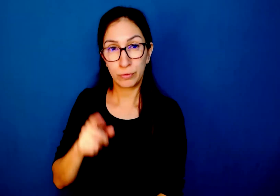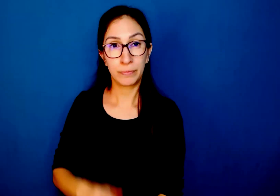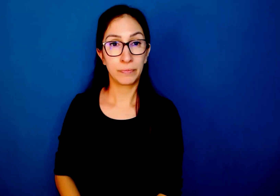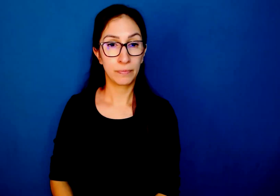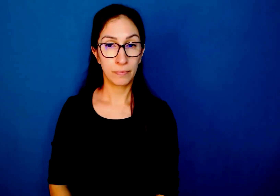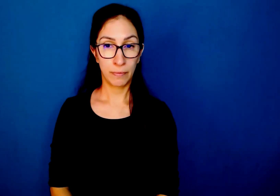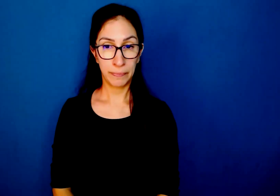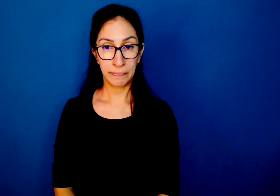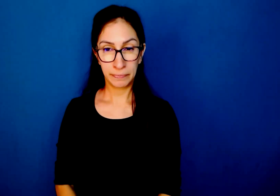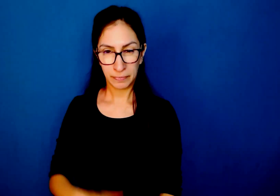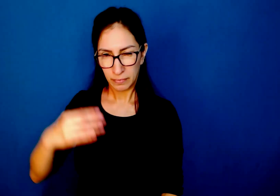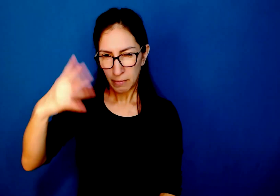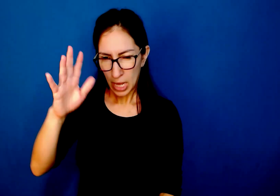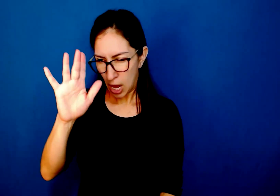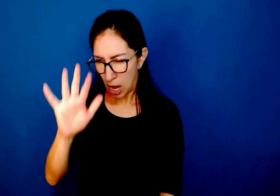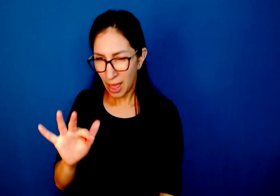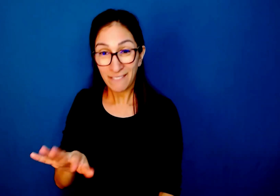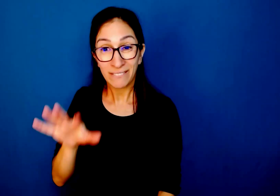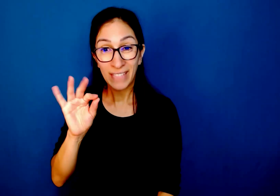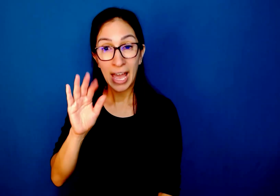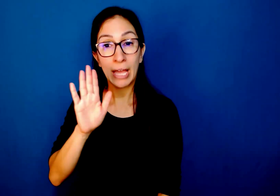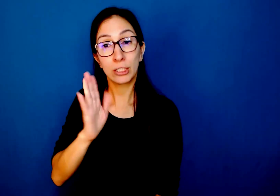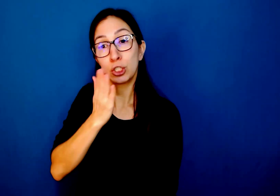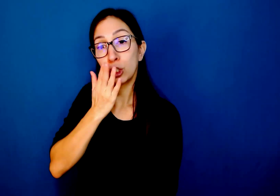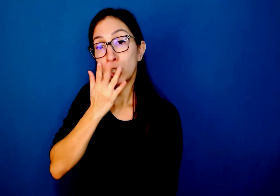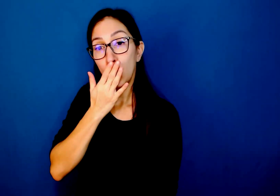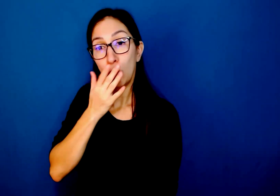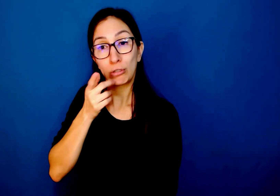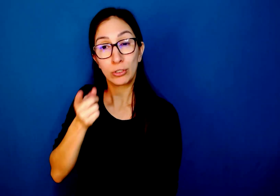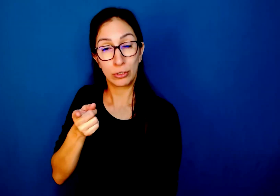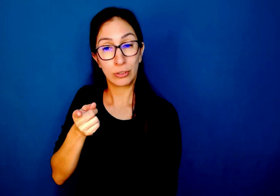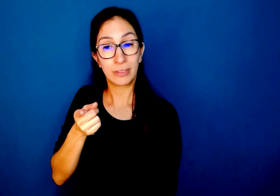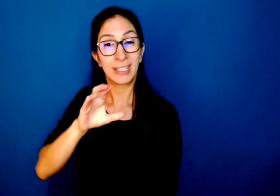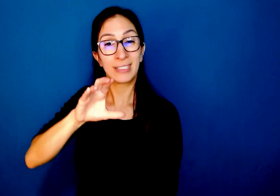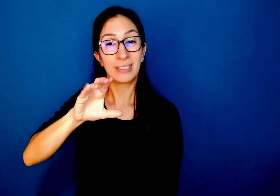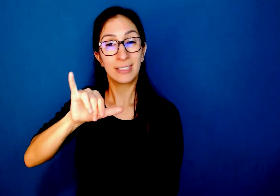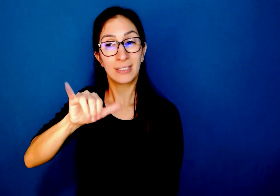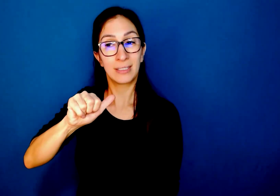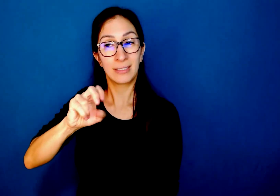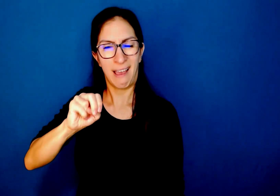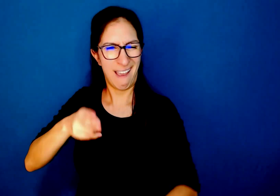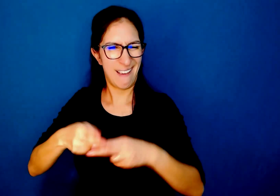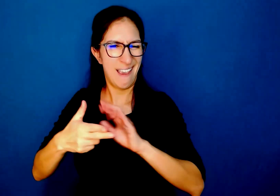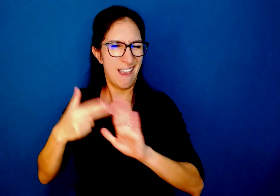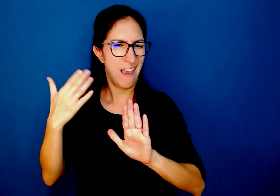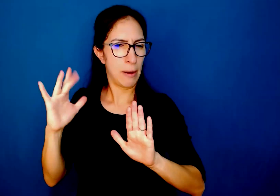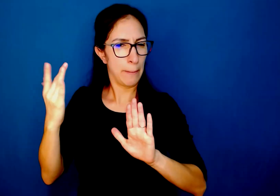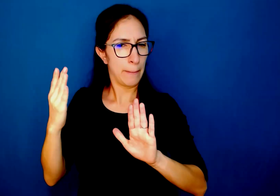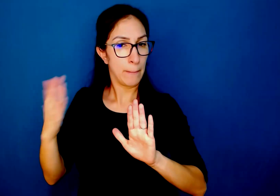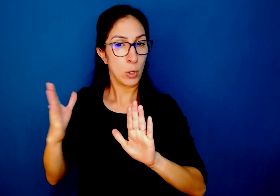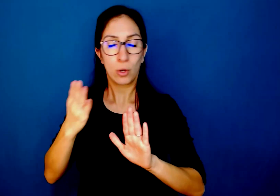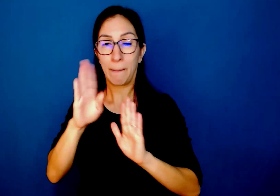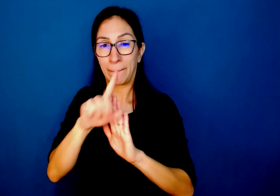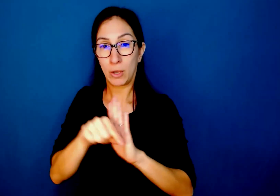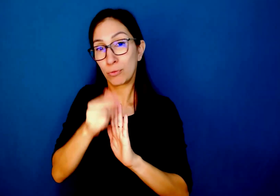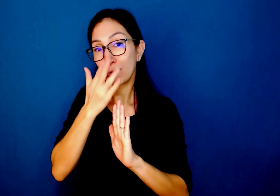find its colors. There's the cyan background color. And they do have inputs